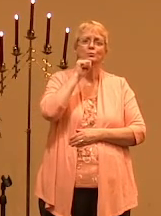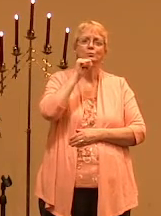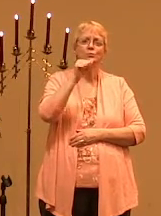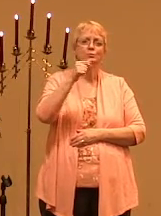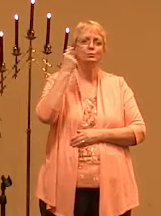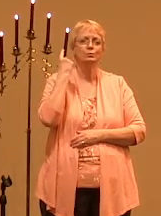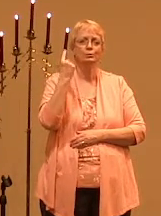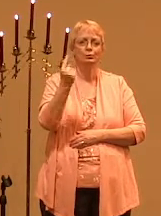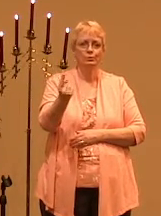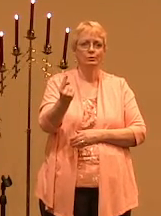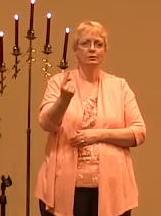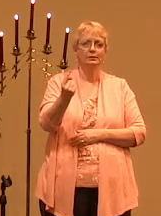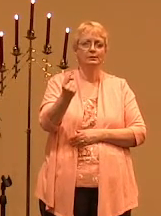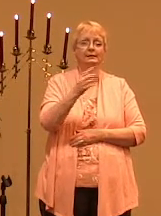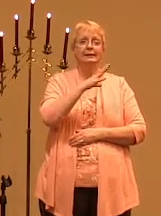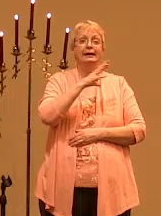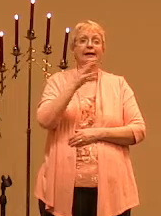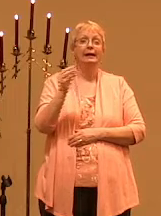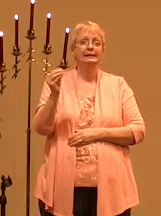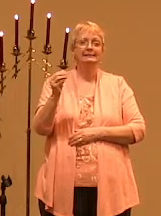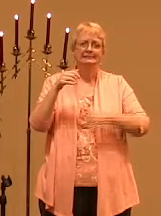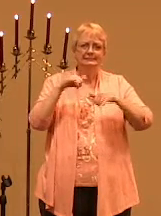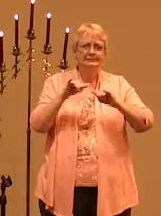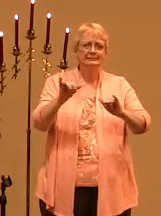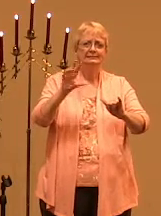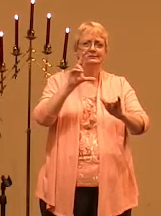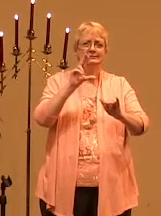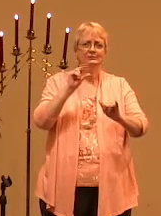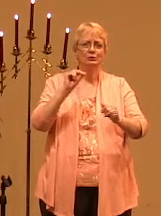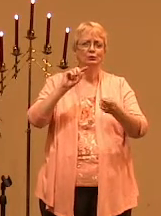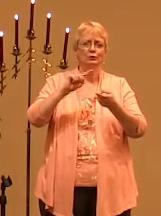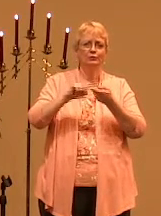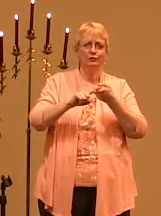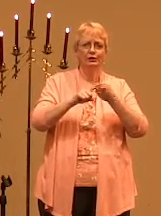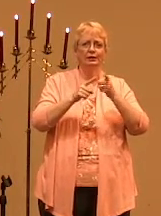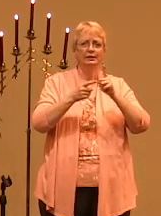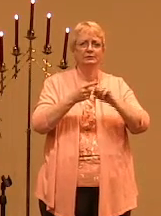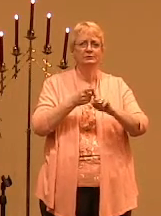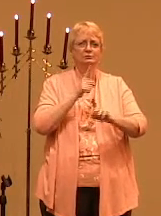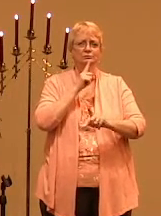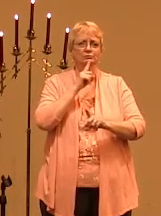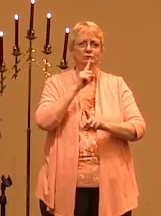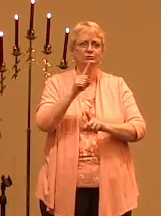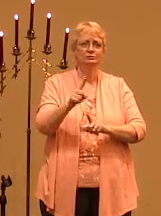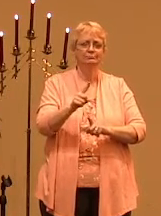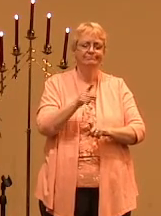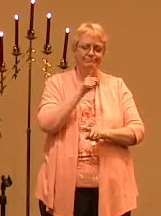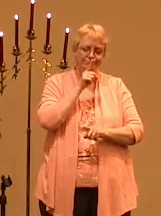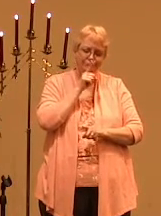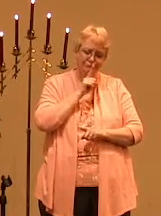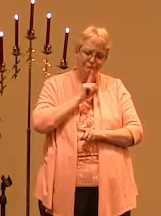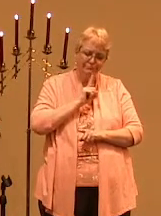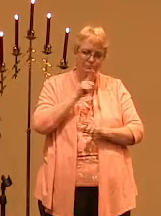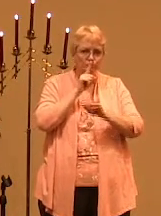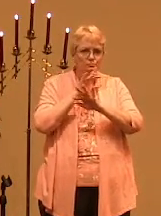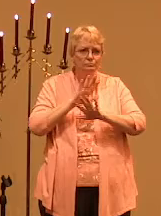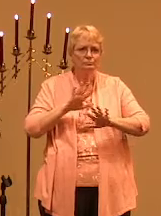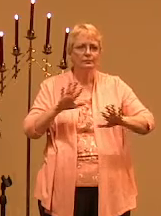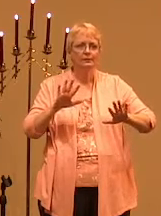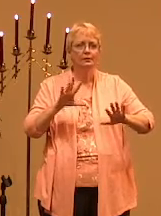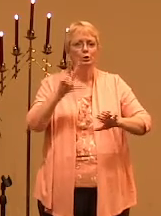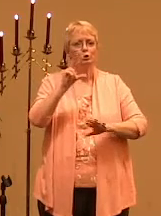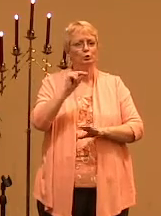No, not one. And yet the friend is so meek and